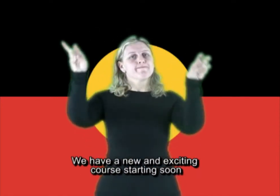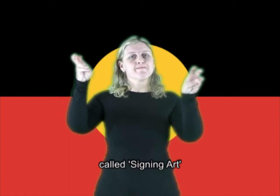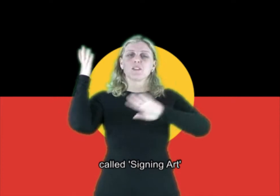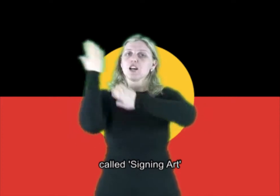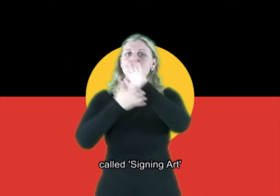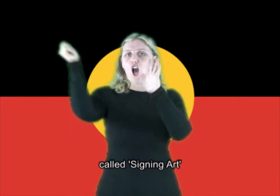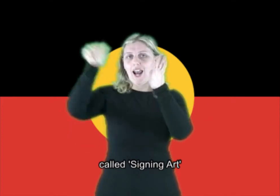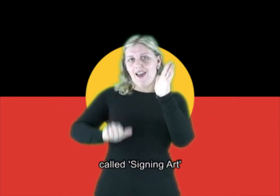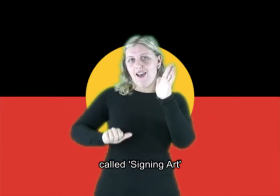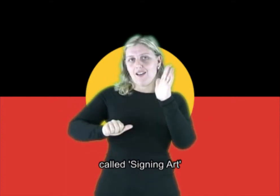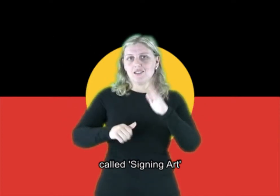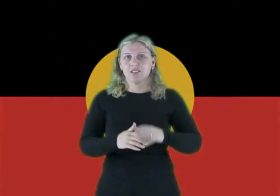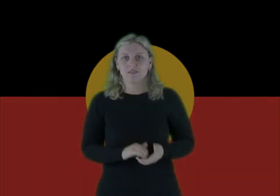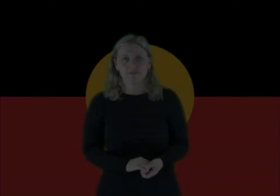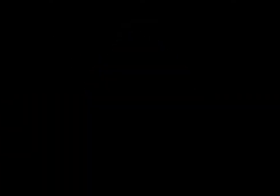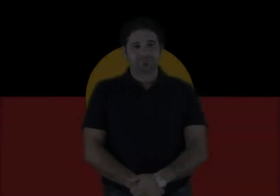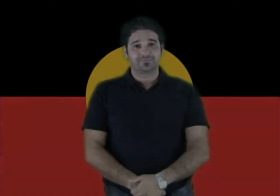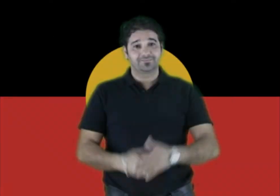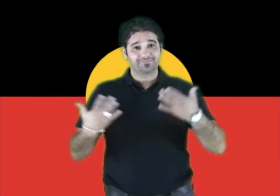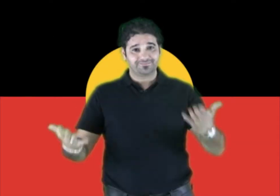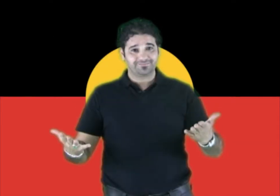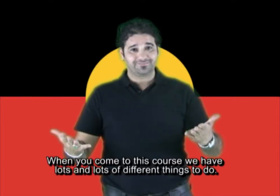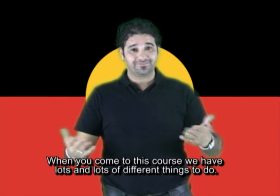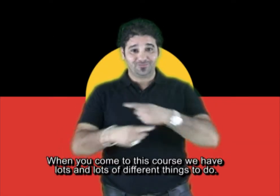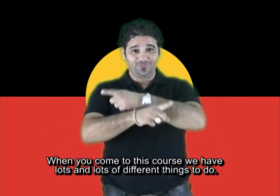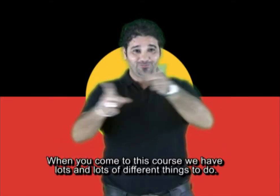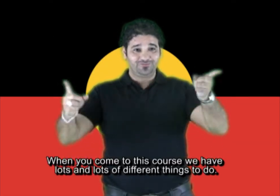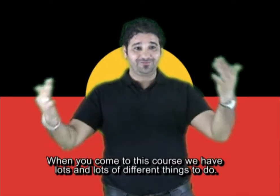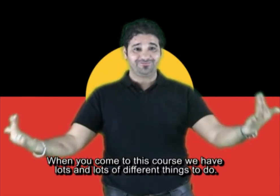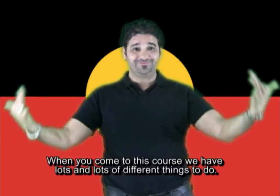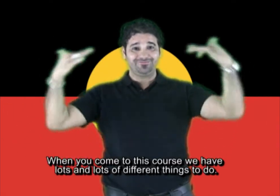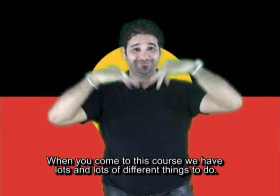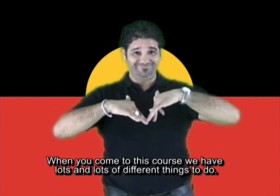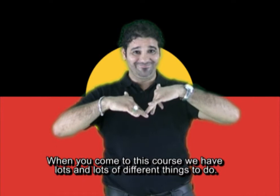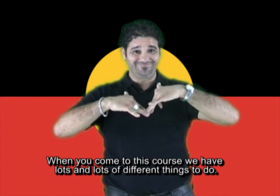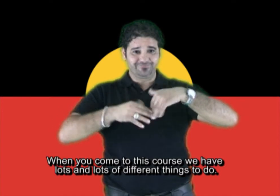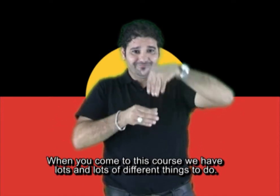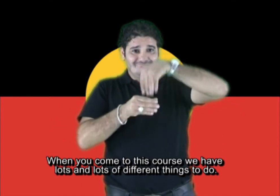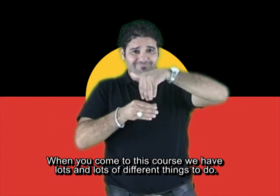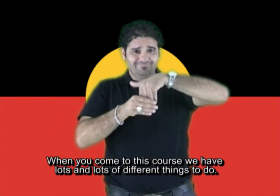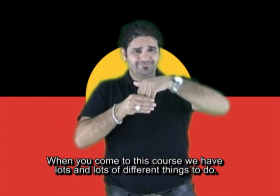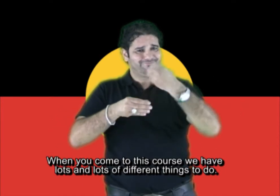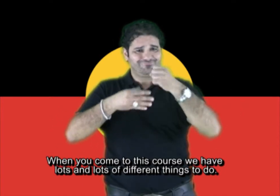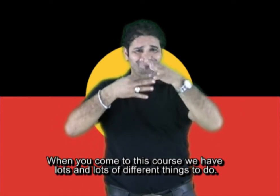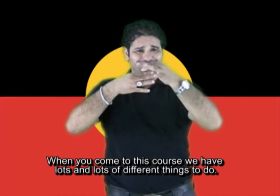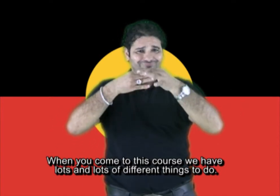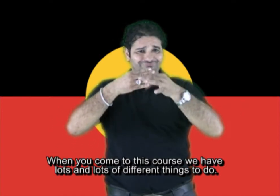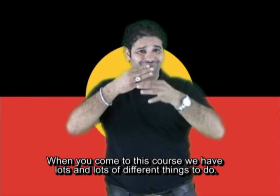called Signing Art. When you come to this course, we will have lots and lots of different things to